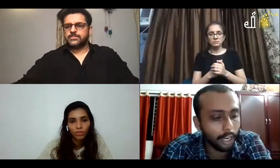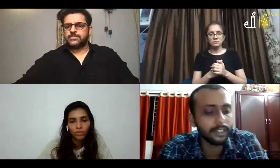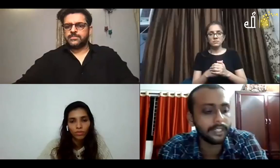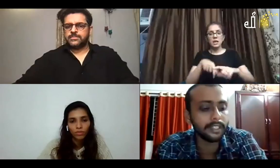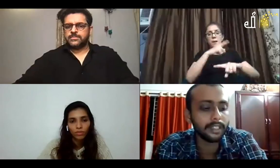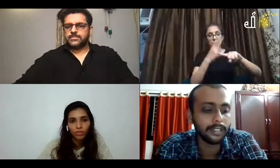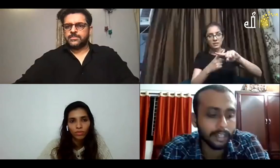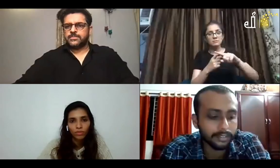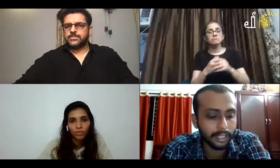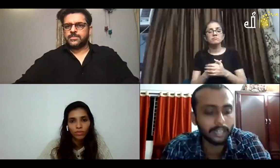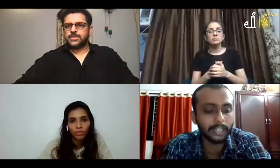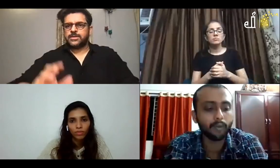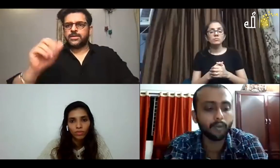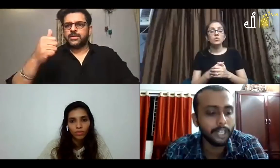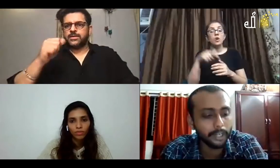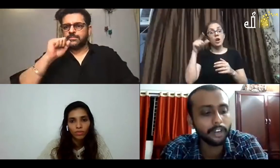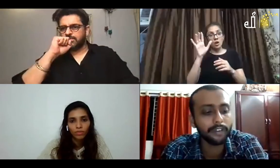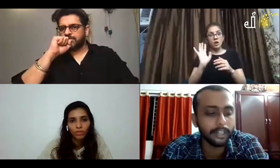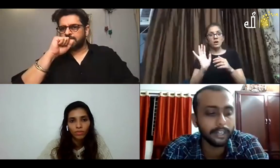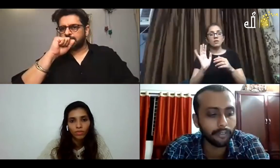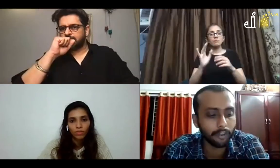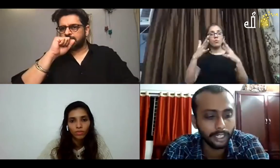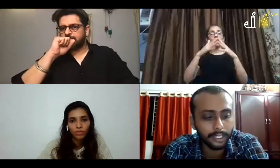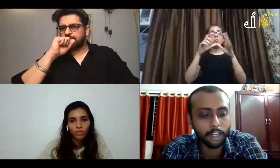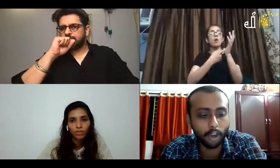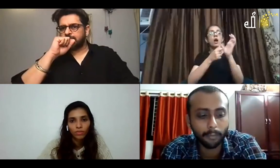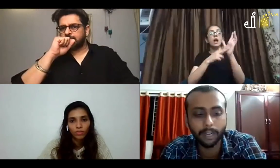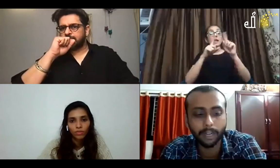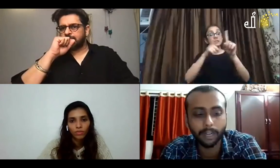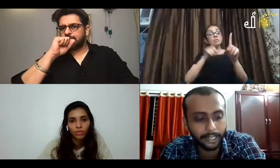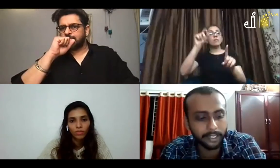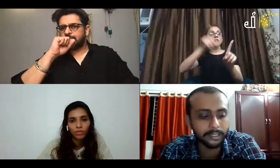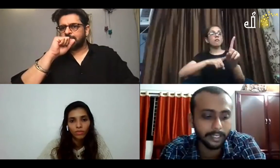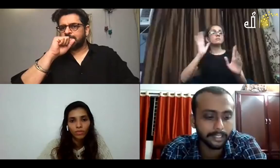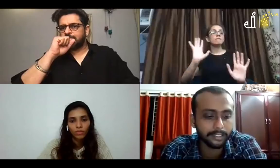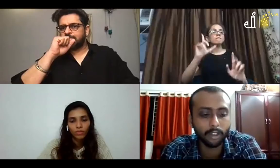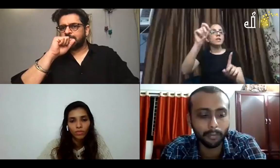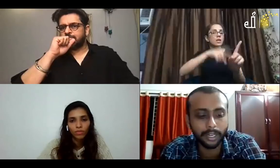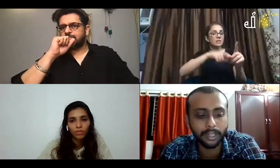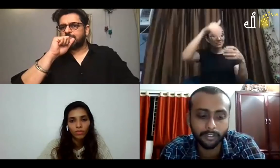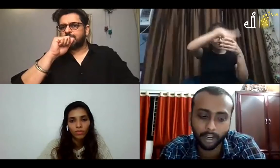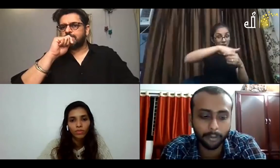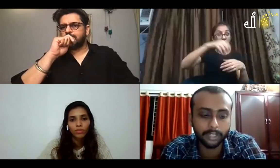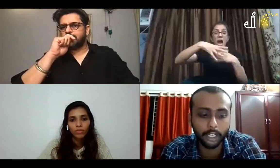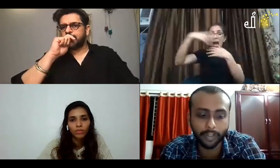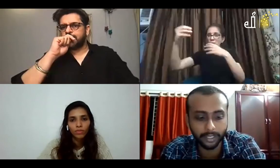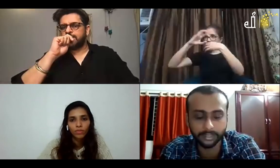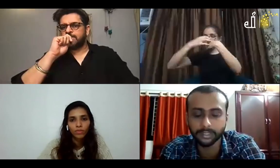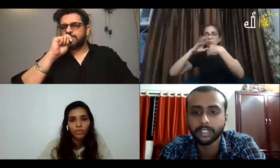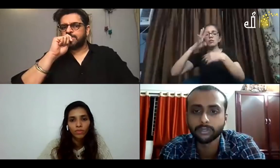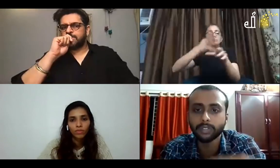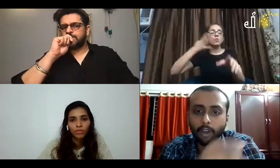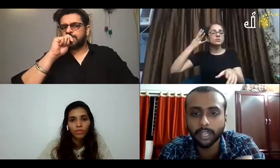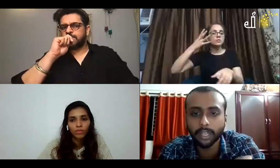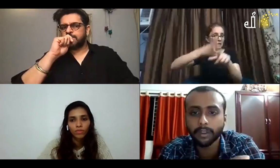And along with that, there is a clear warranty period for the internal component up to 10 years and external component for up to 3 to 5 years.